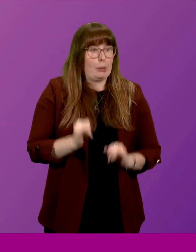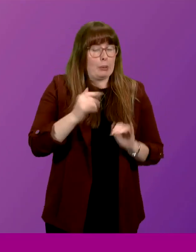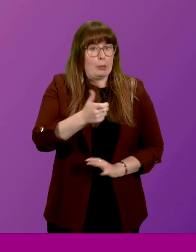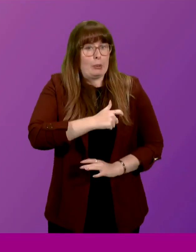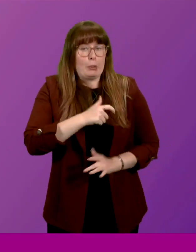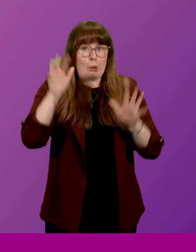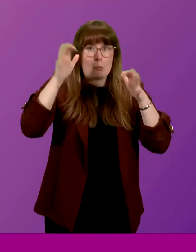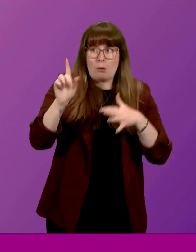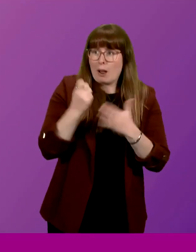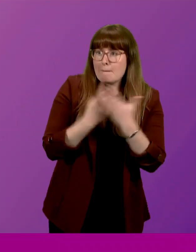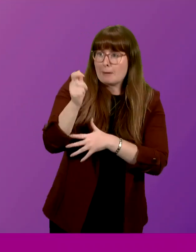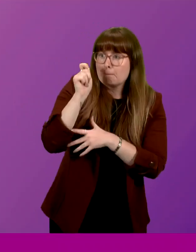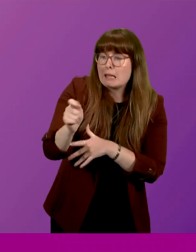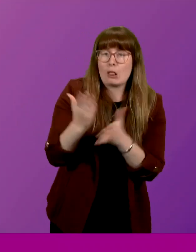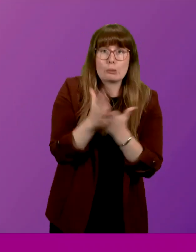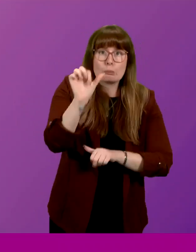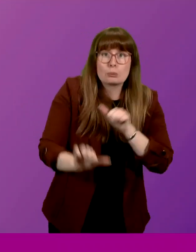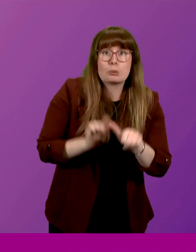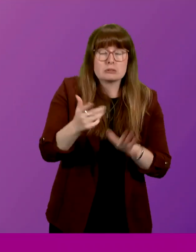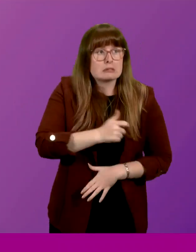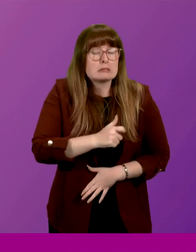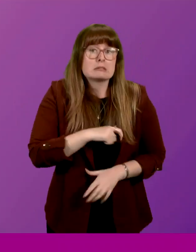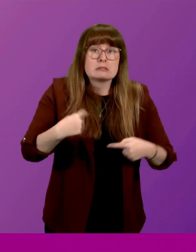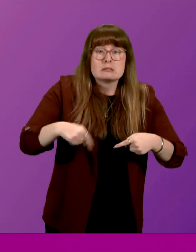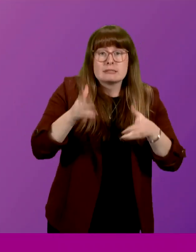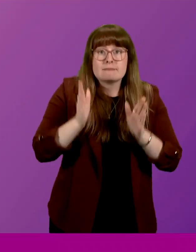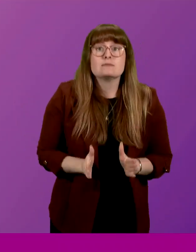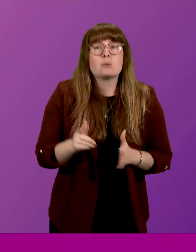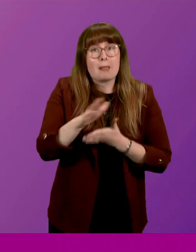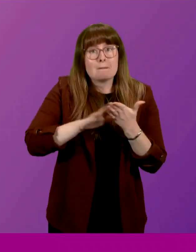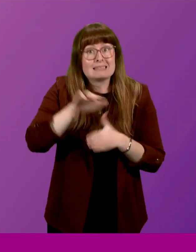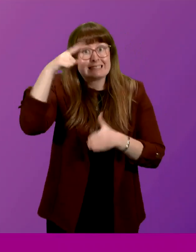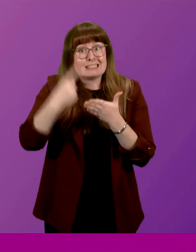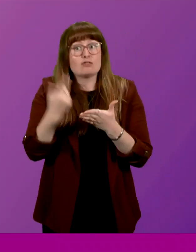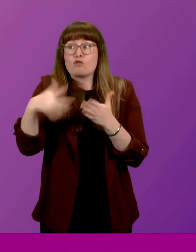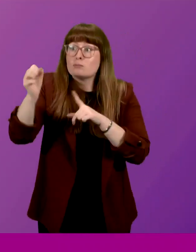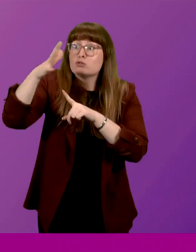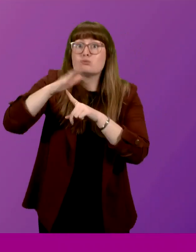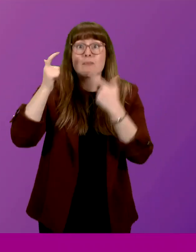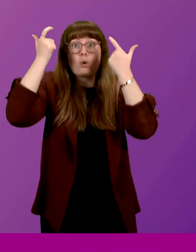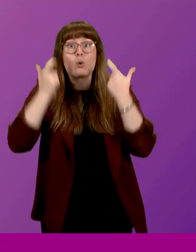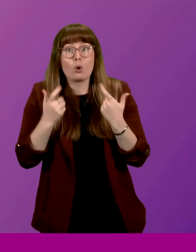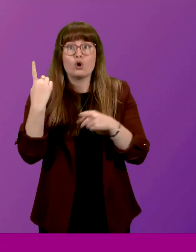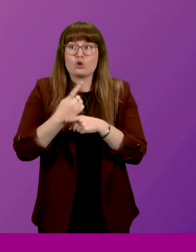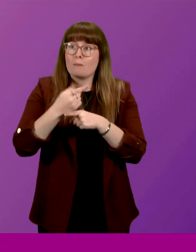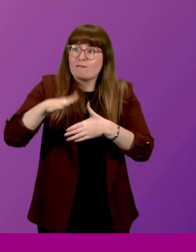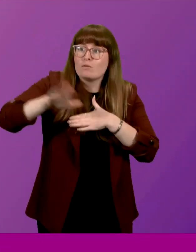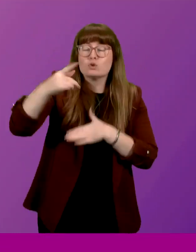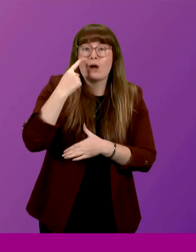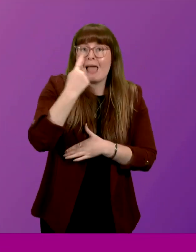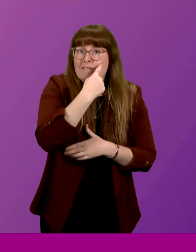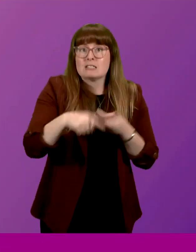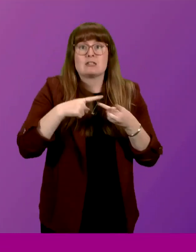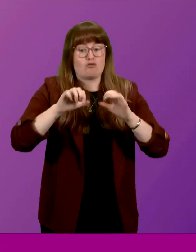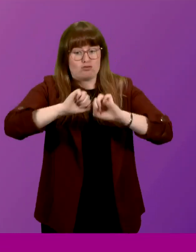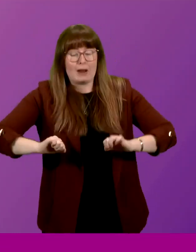risk of appeals and having to go through that process, and what this means, the decision from the Supreme Court, in terms of future evidence in rape and